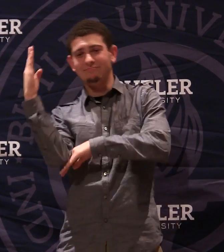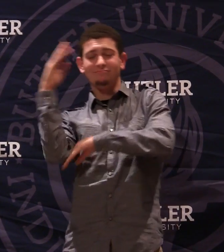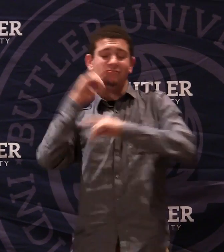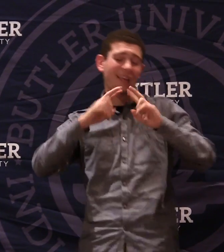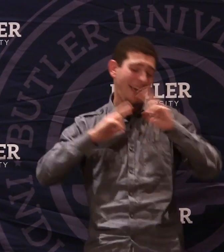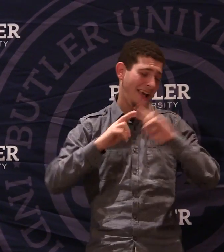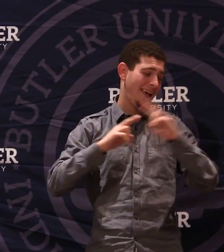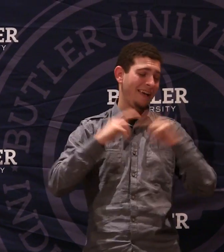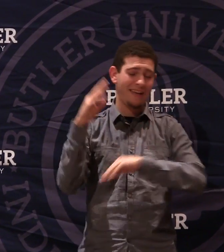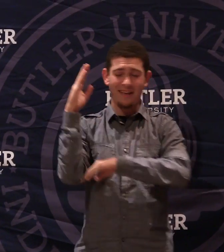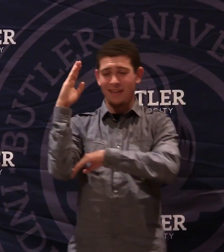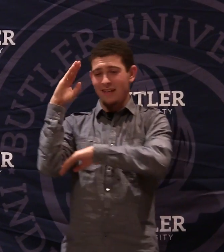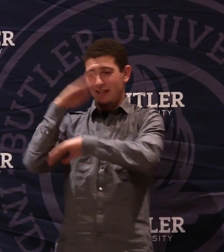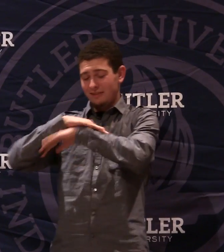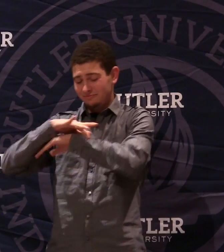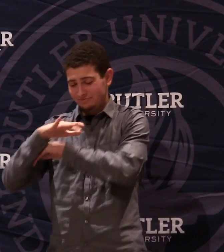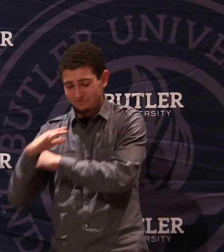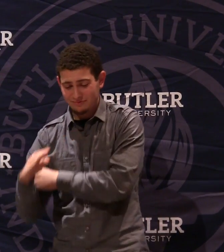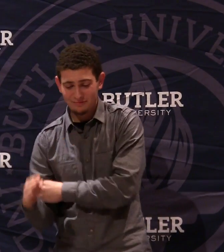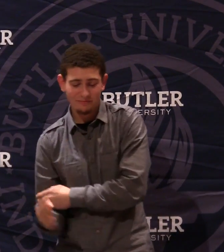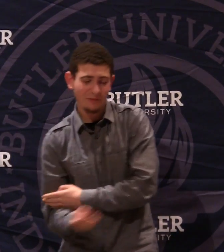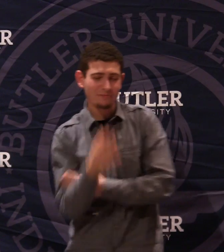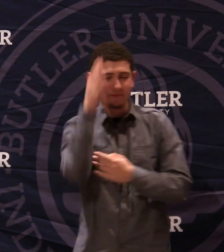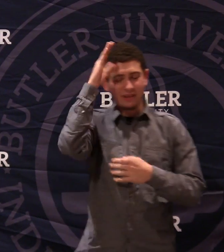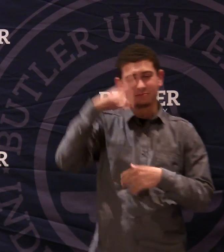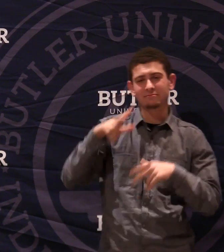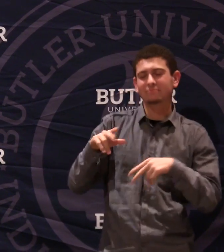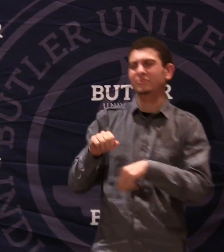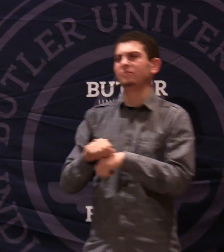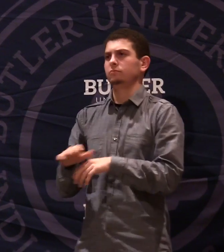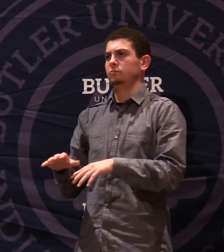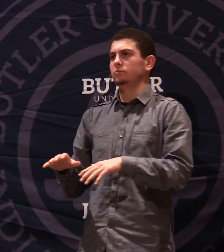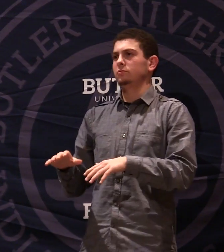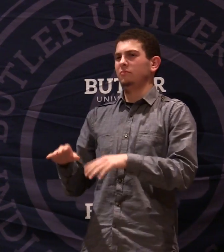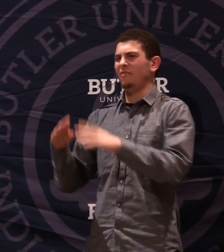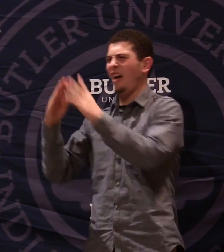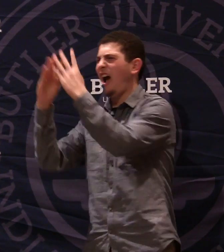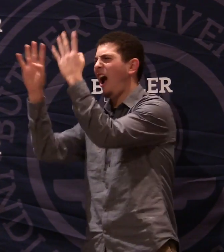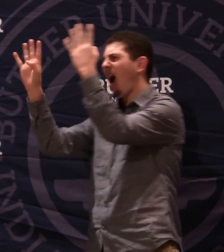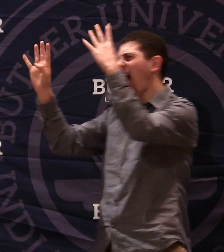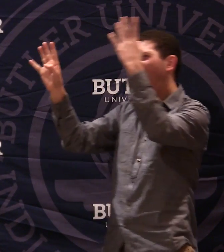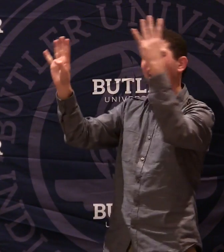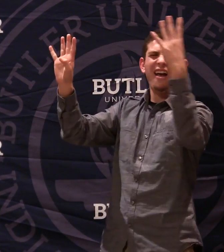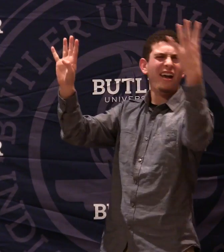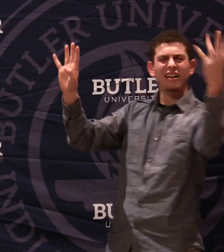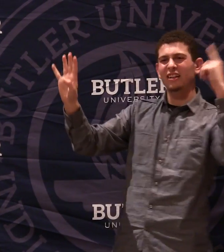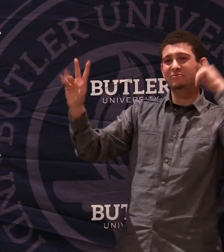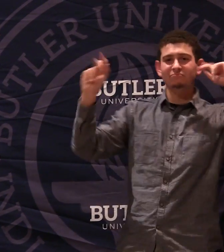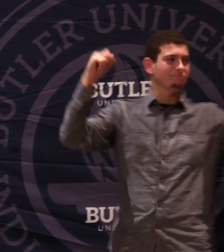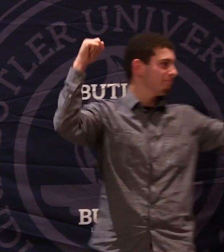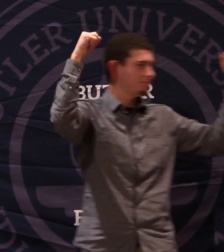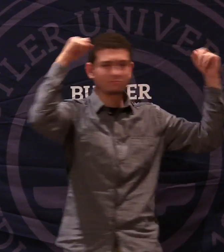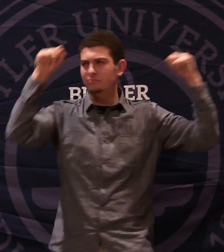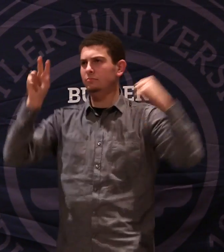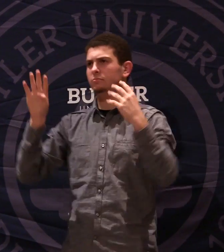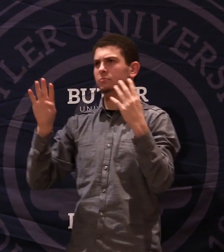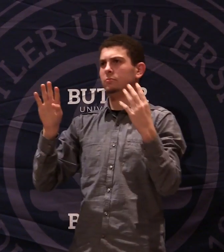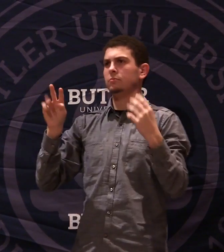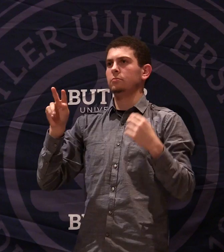sure?" And he leaves. So the barber feels good. Again, he's done a good deed. The next day, the barber shows up at work, and there are